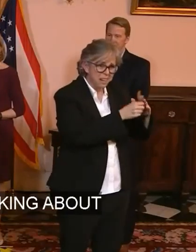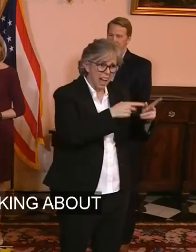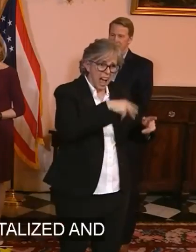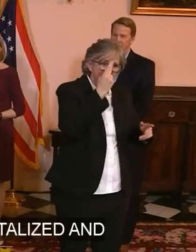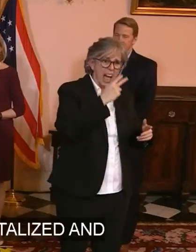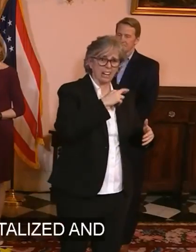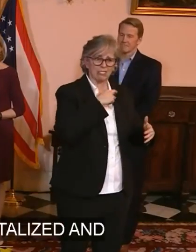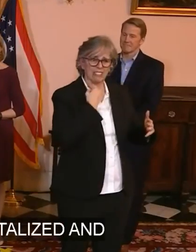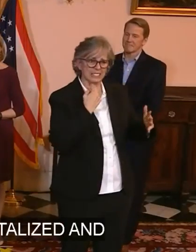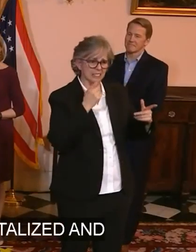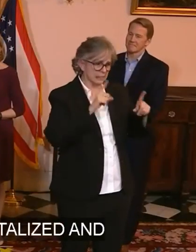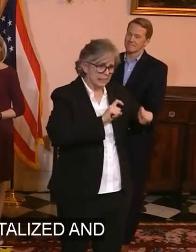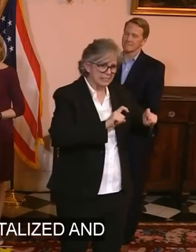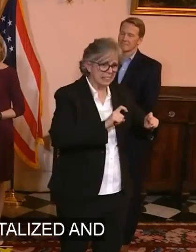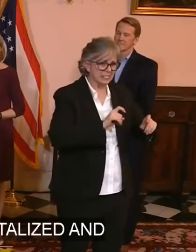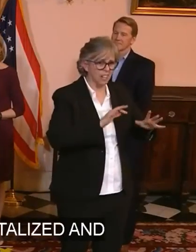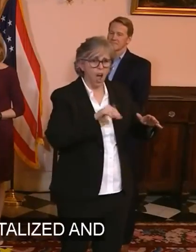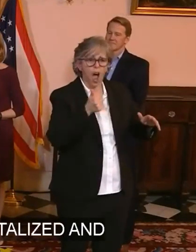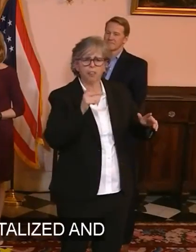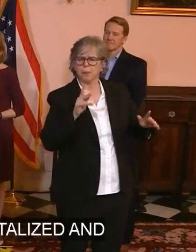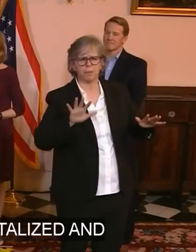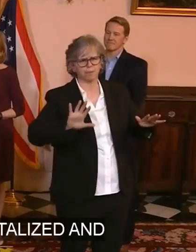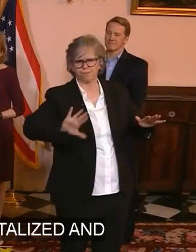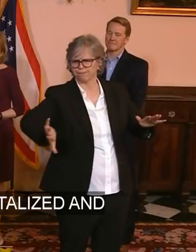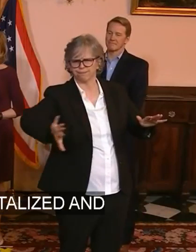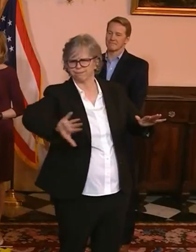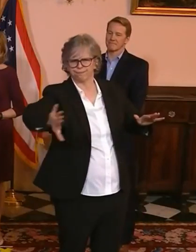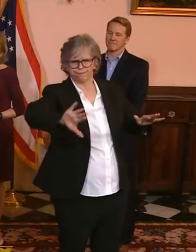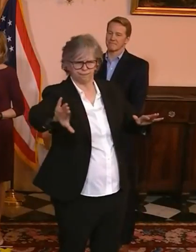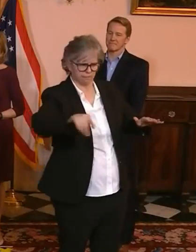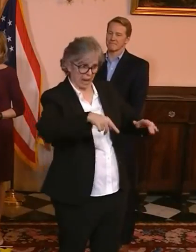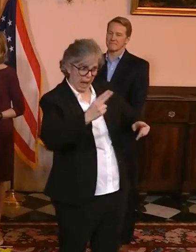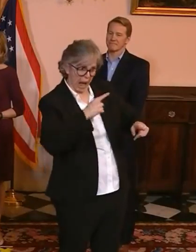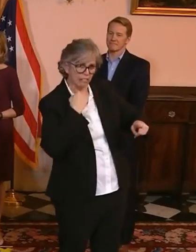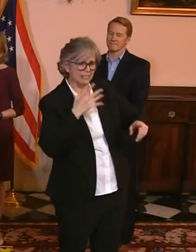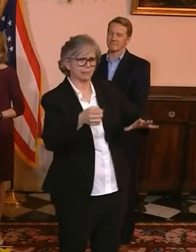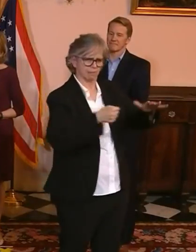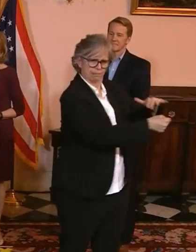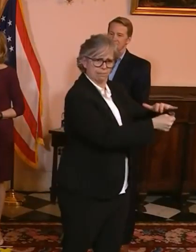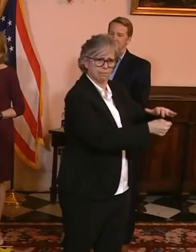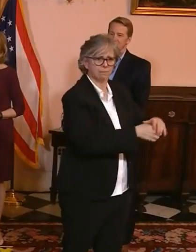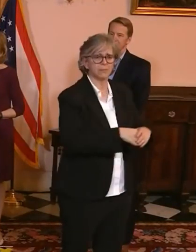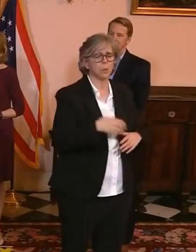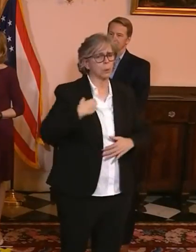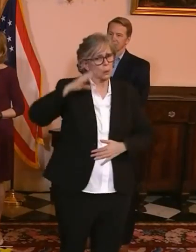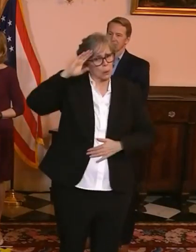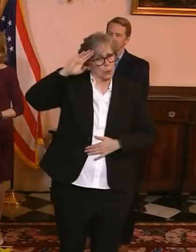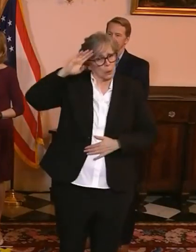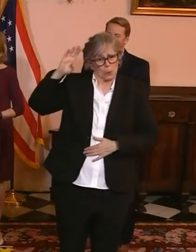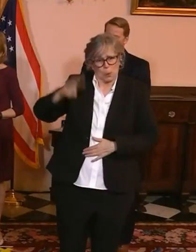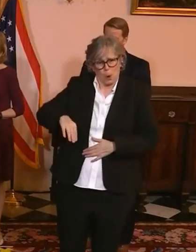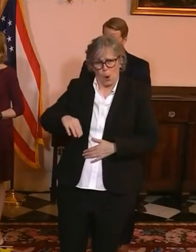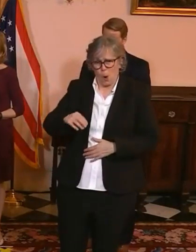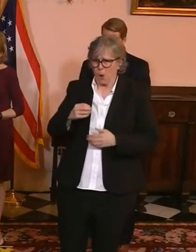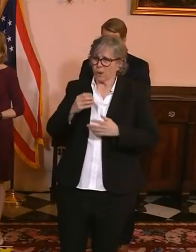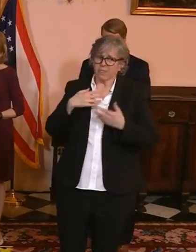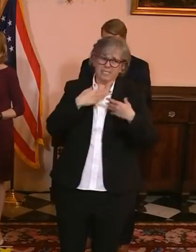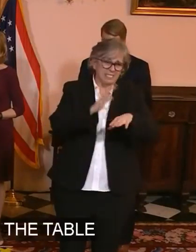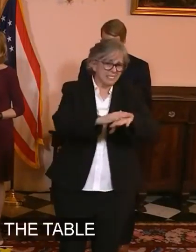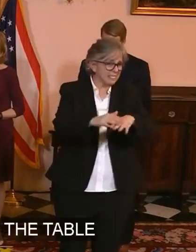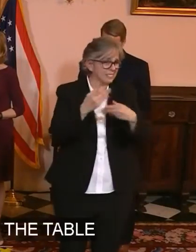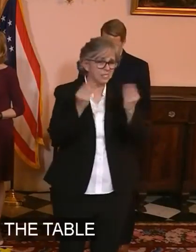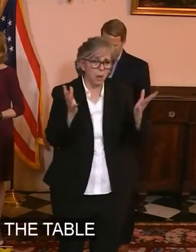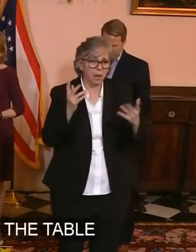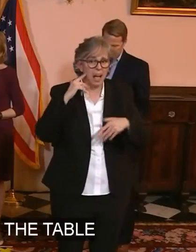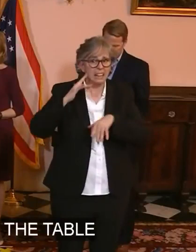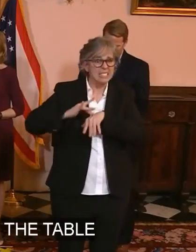know that us talking about taking this issue of testing in some ways off the table for most of us, the 80% of us who will